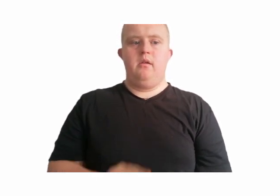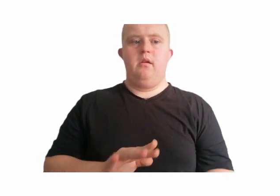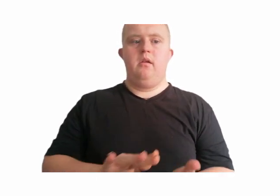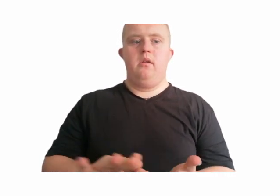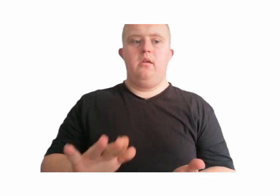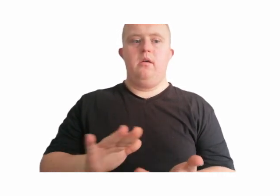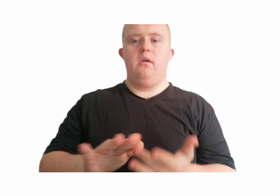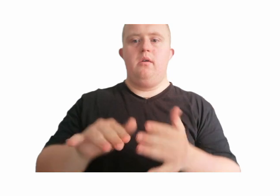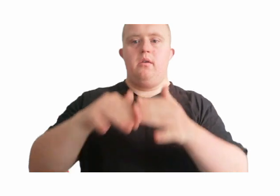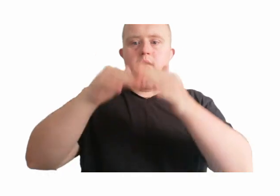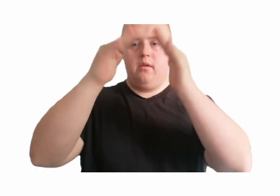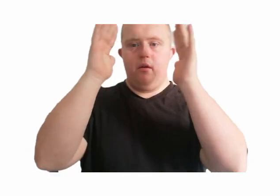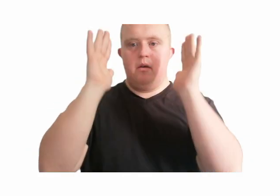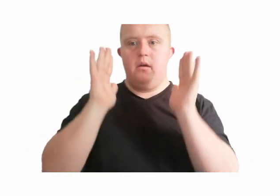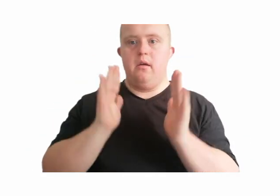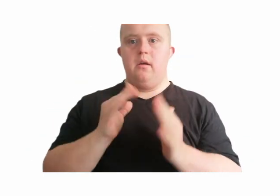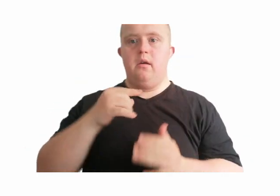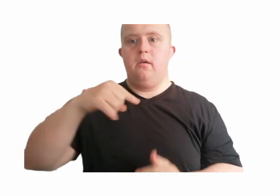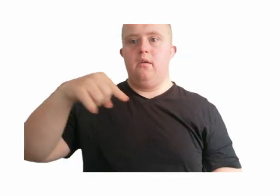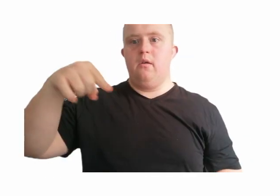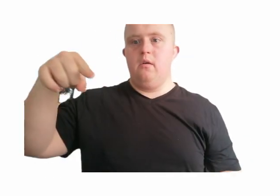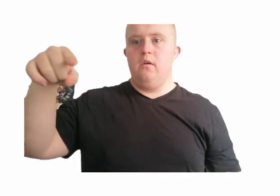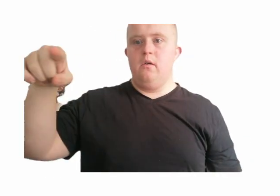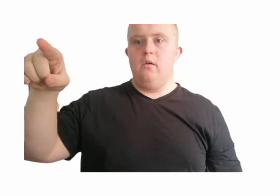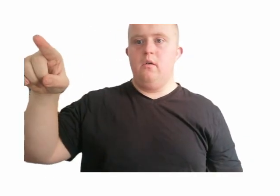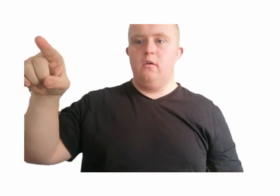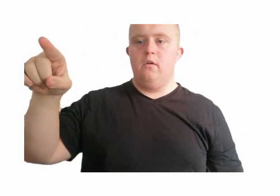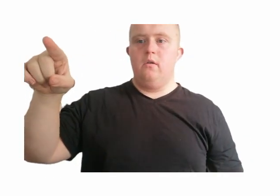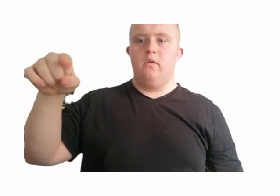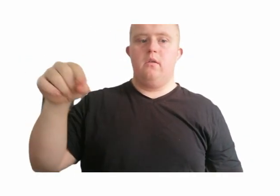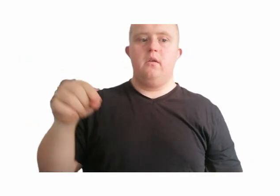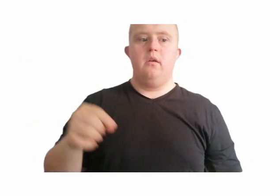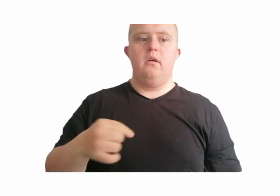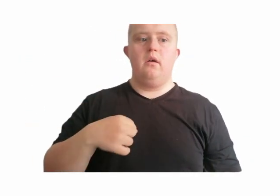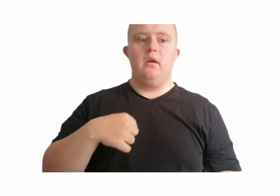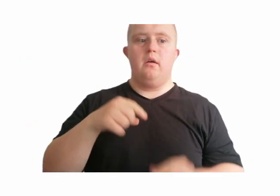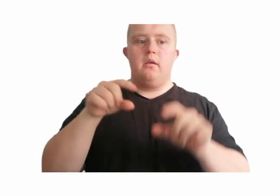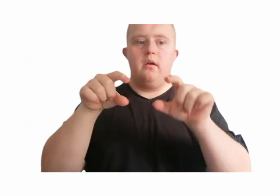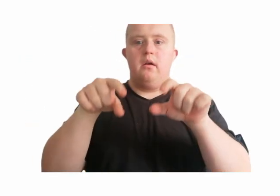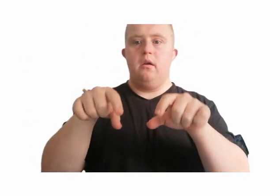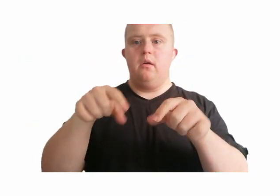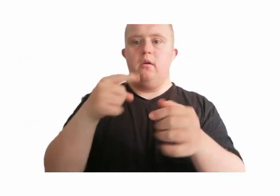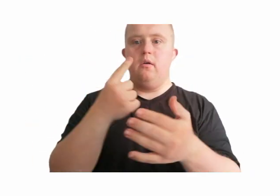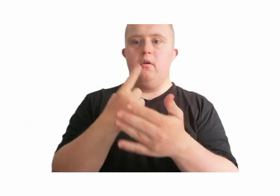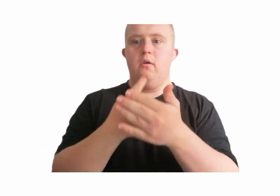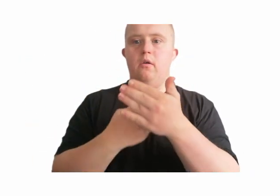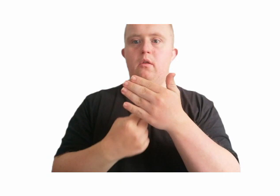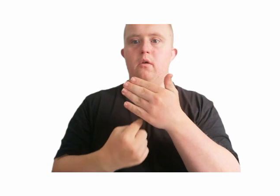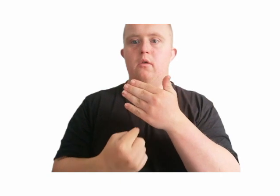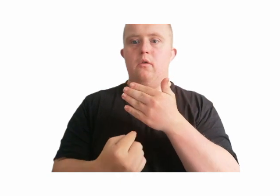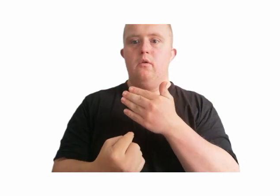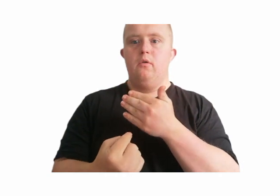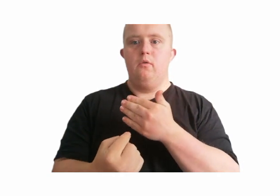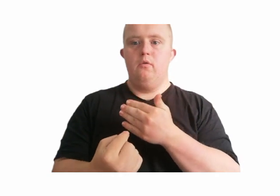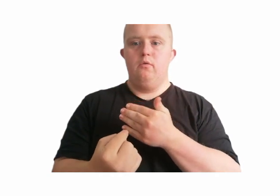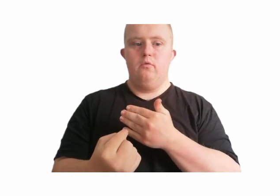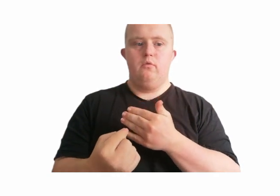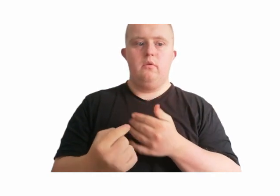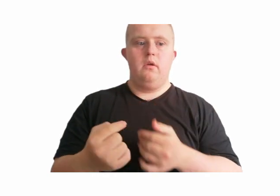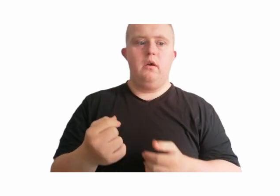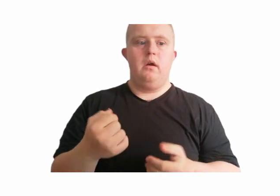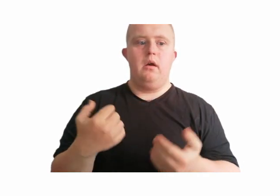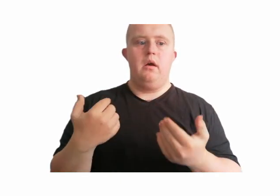Another day is gone, I'm still all alone